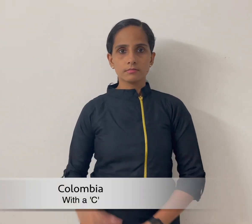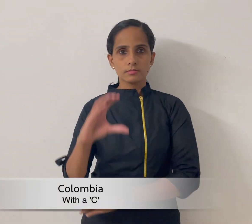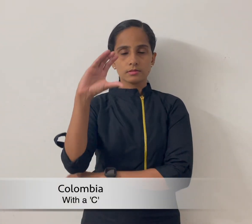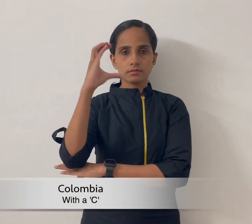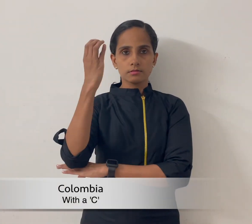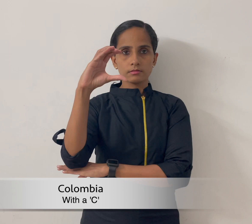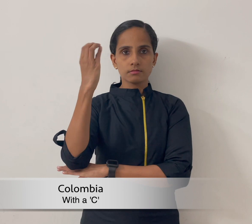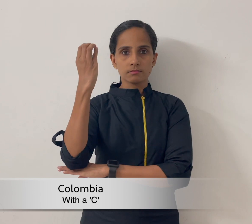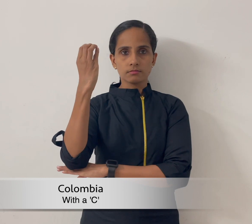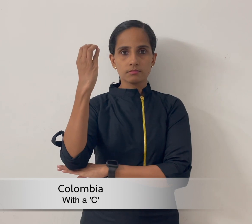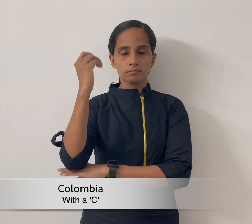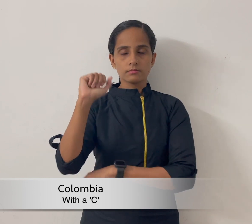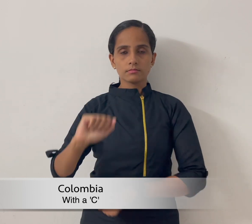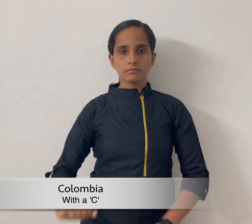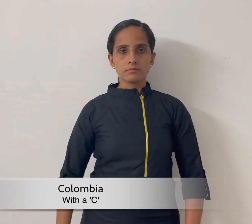Colombia with a C.